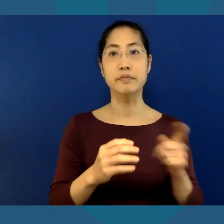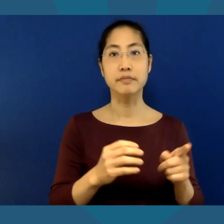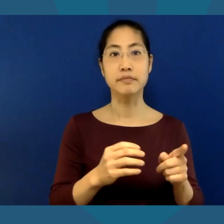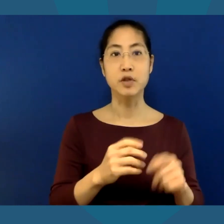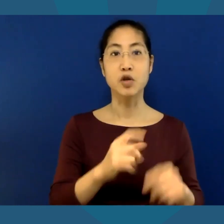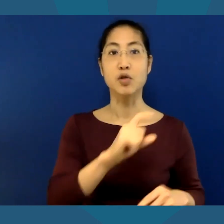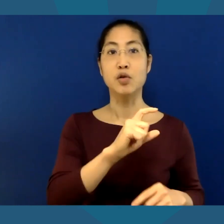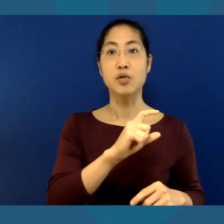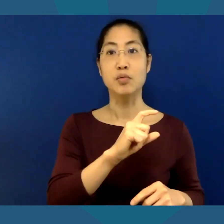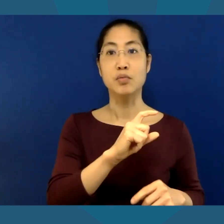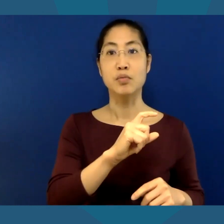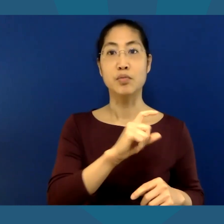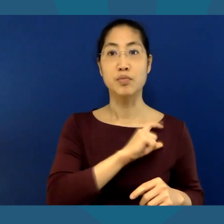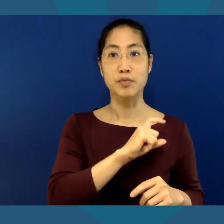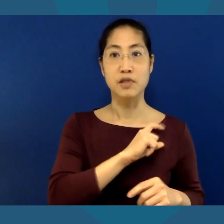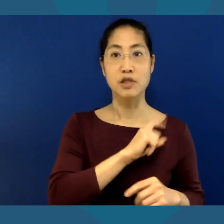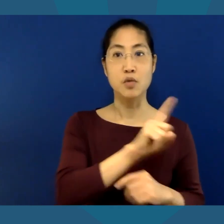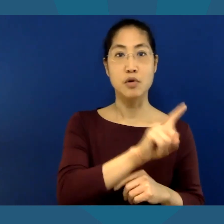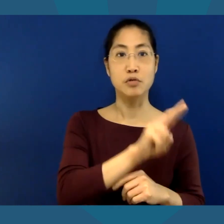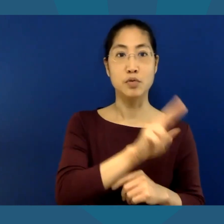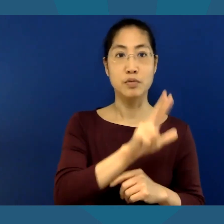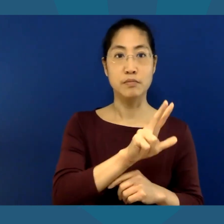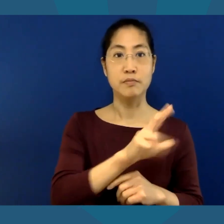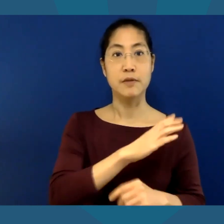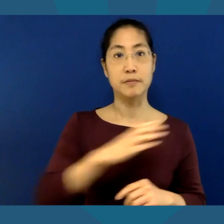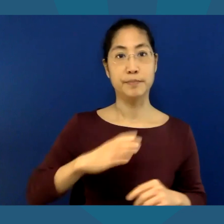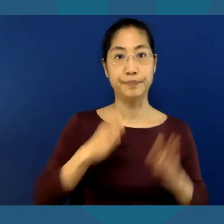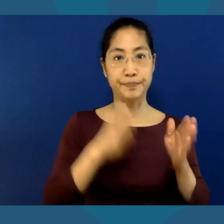Precinct 123 Committee Person.